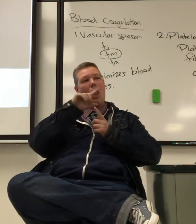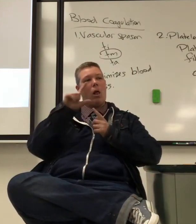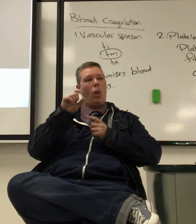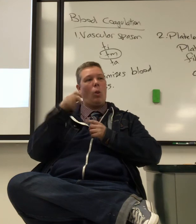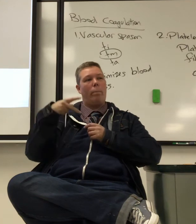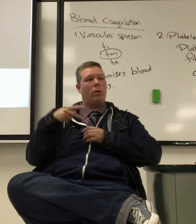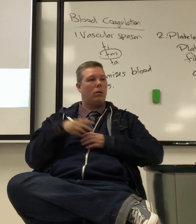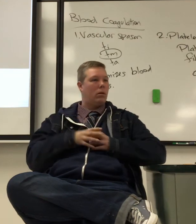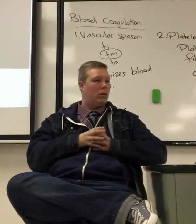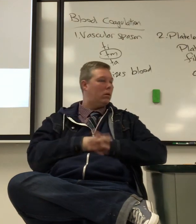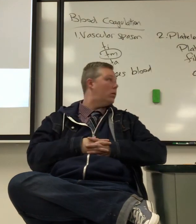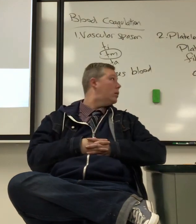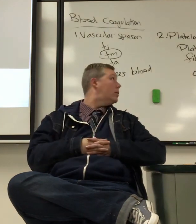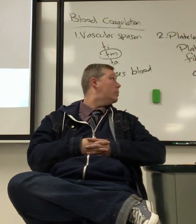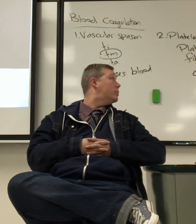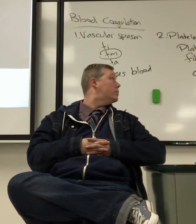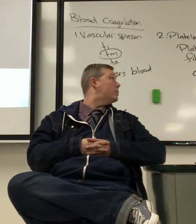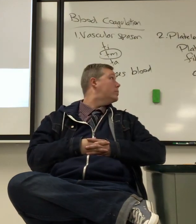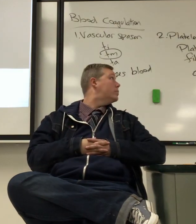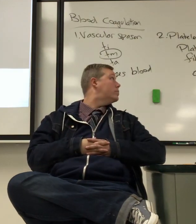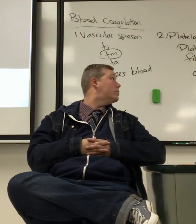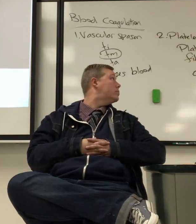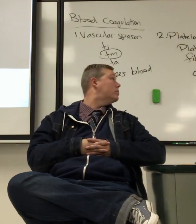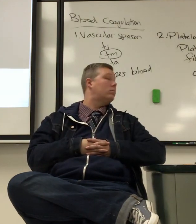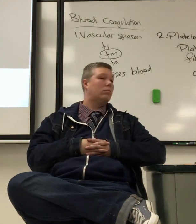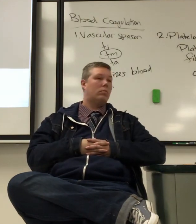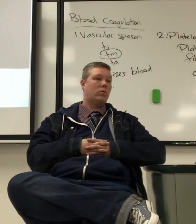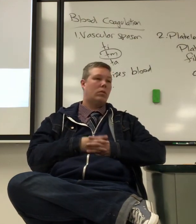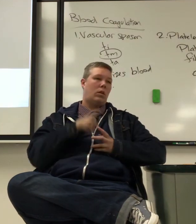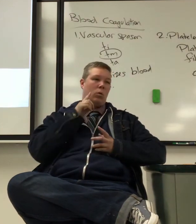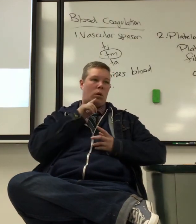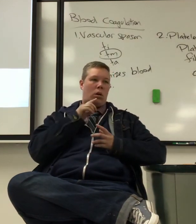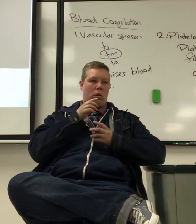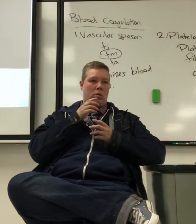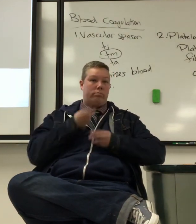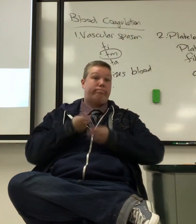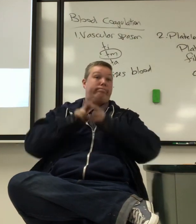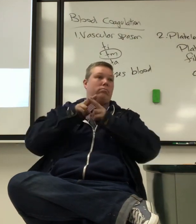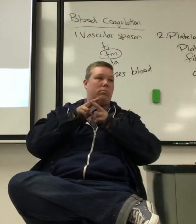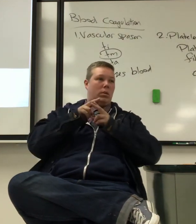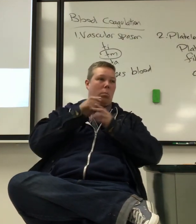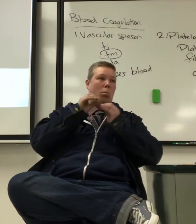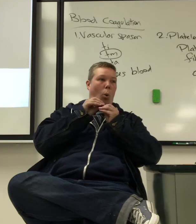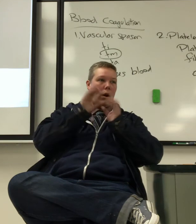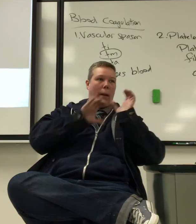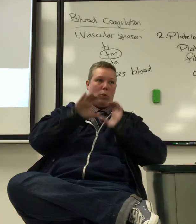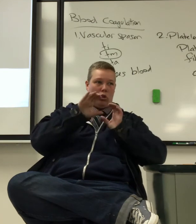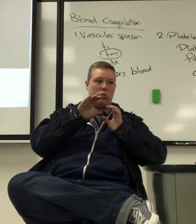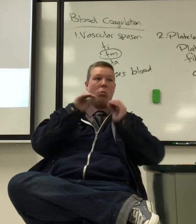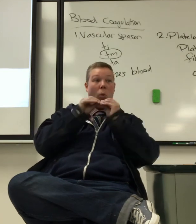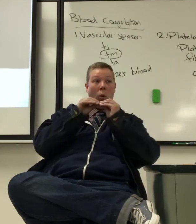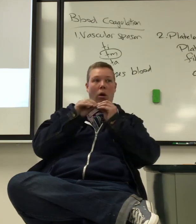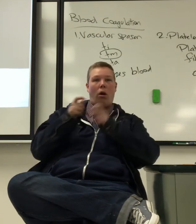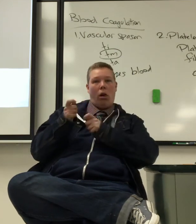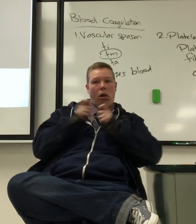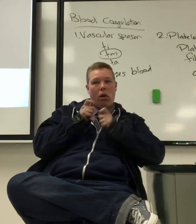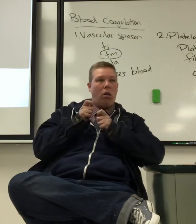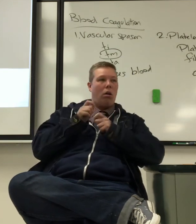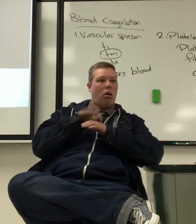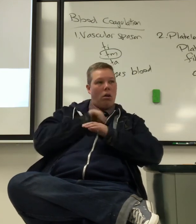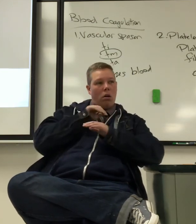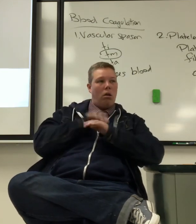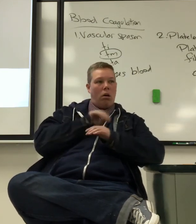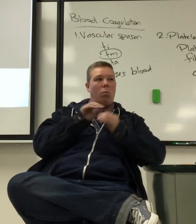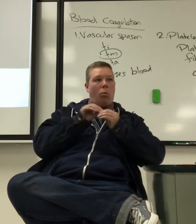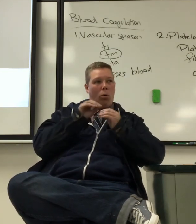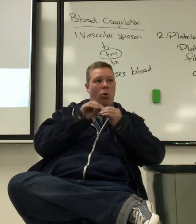Because what we're going to do is we're going to enhance the original stimulus to get more platelets, to secrete more chemicals, and we'll just keep cycling until you get